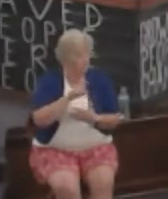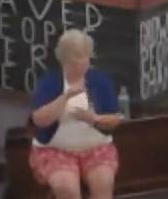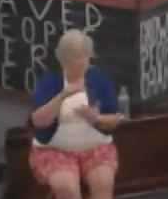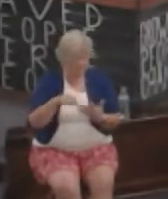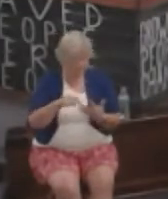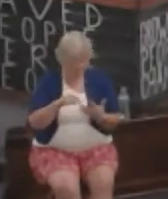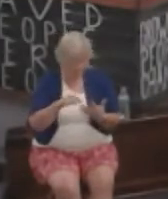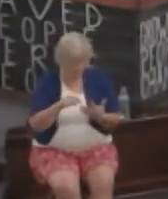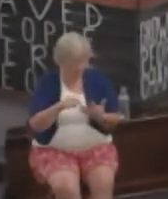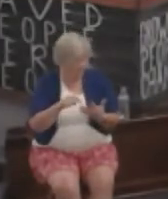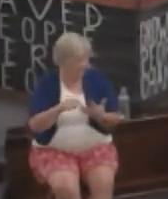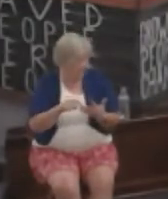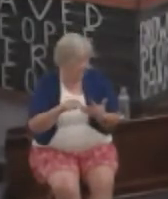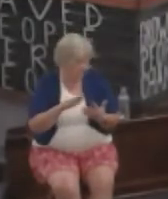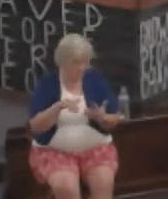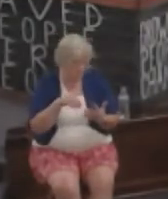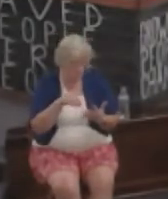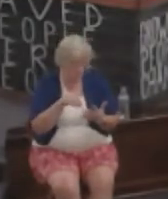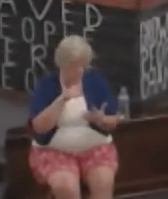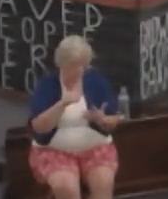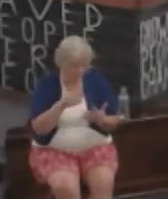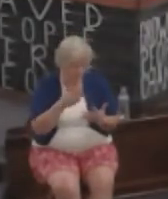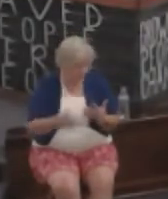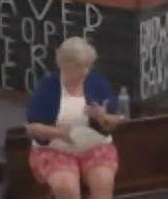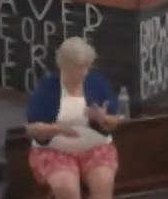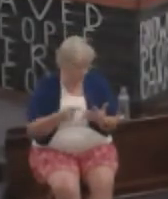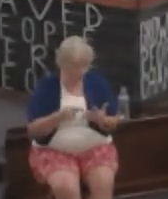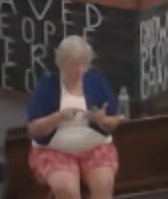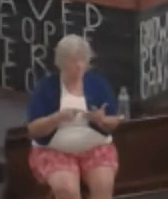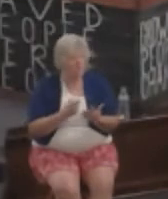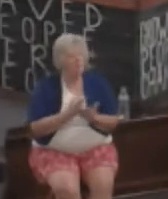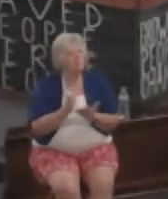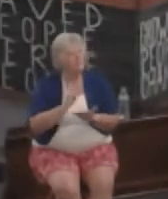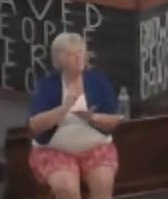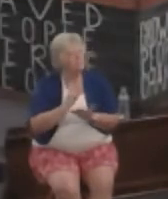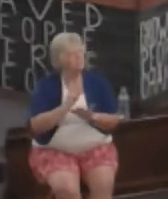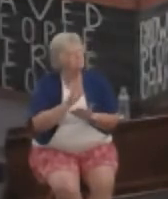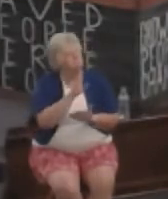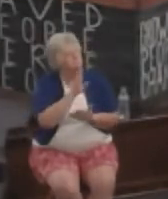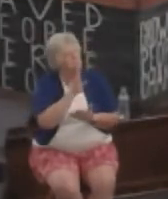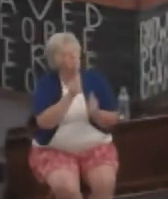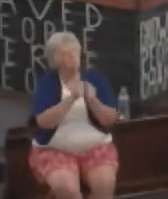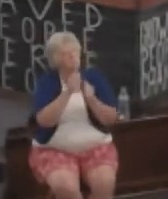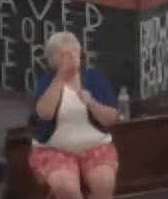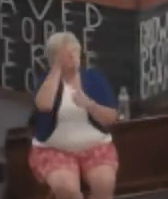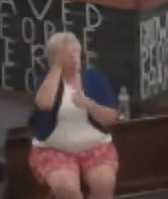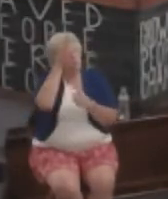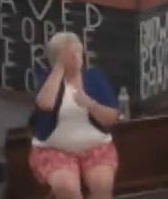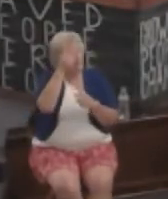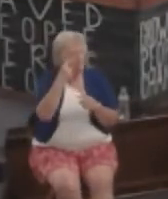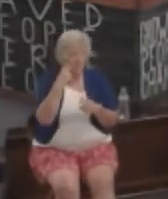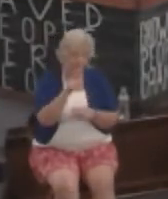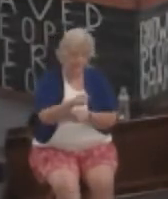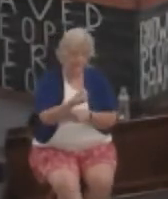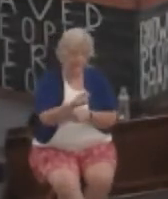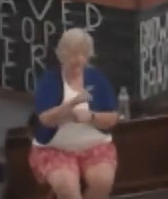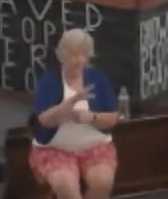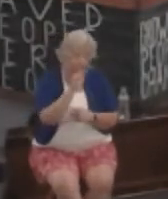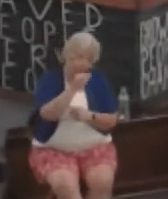middle. And last week I continued with the message to fathers, which I think was needed.